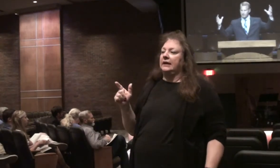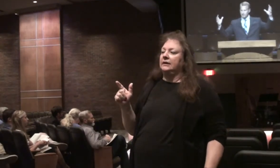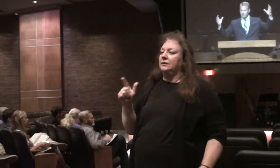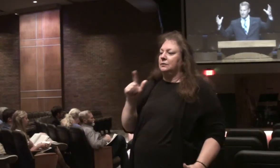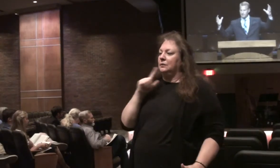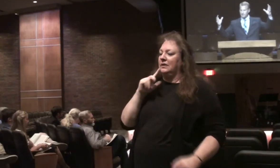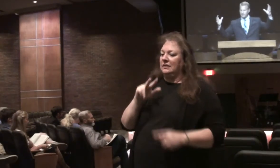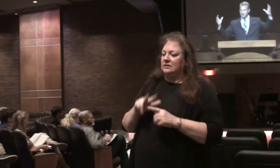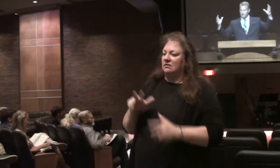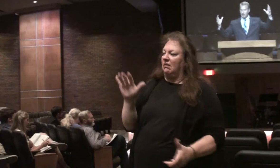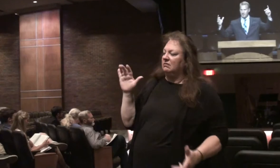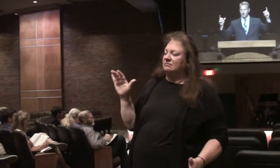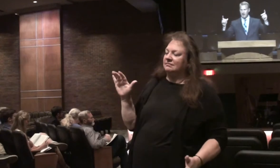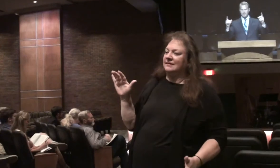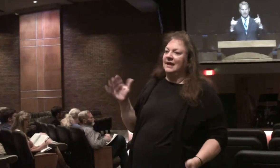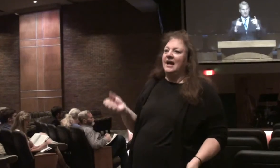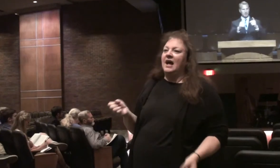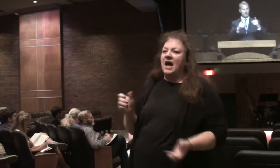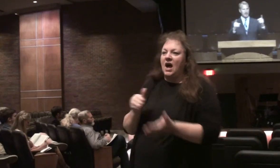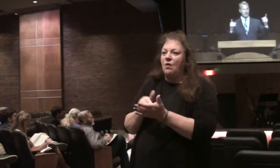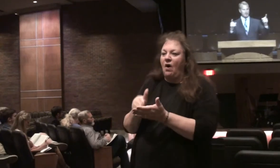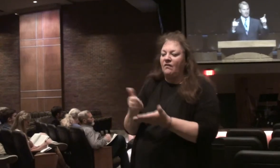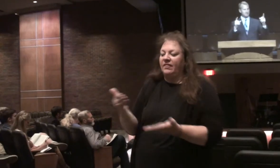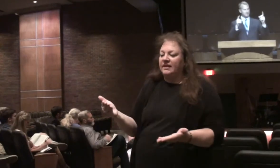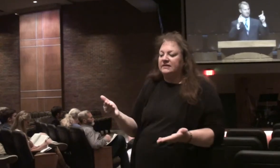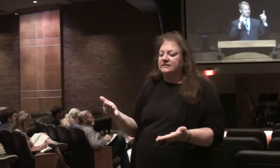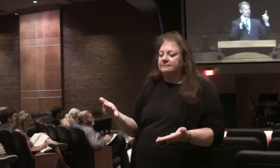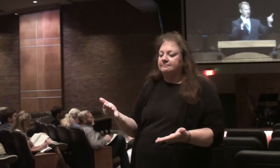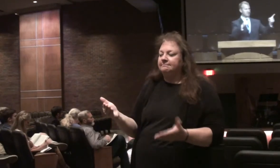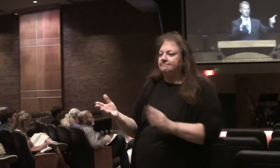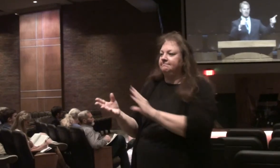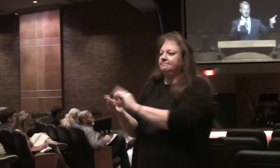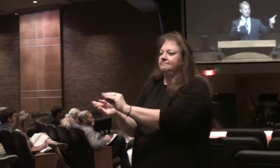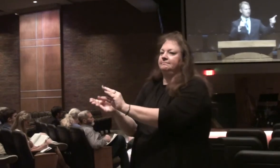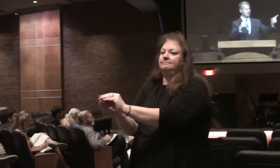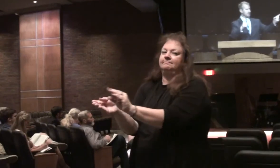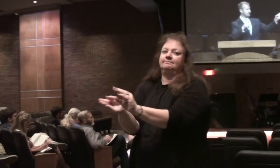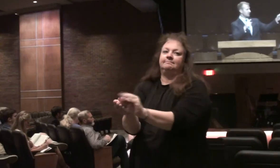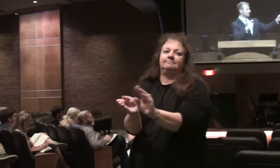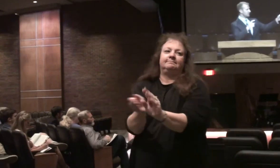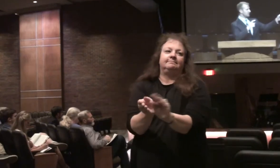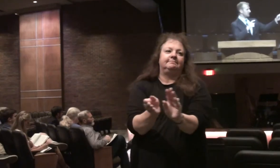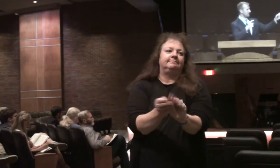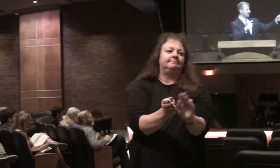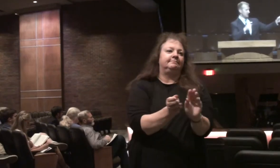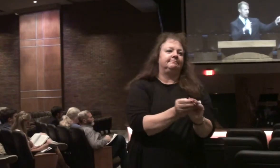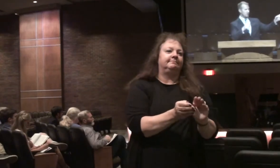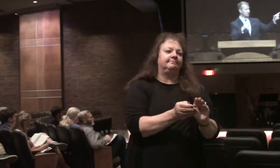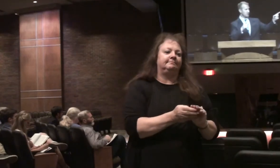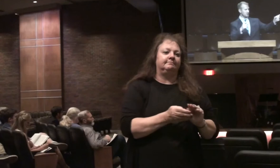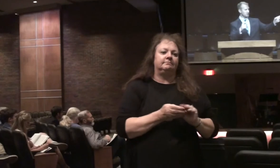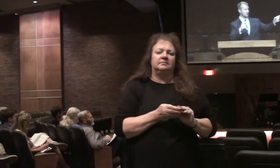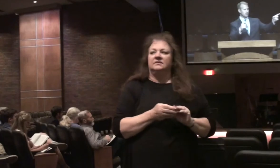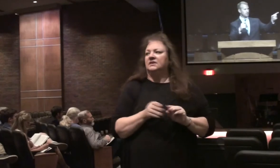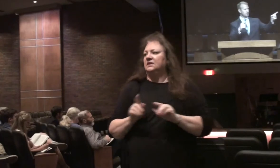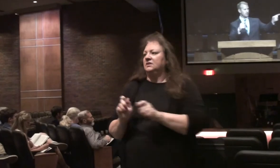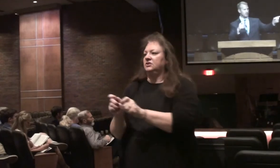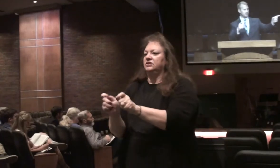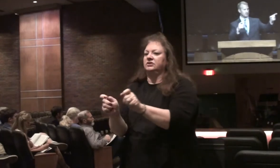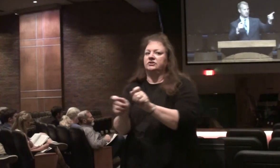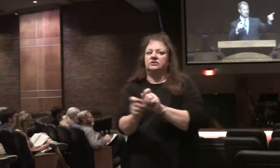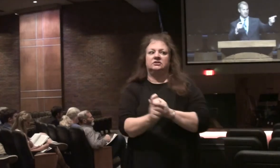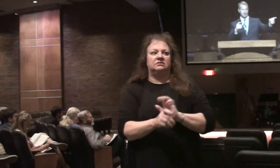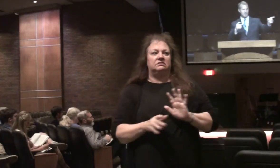salt. You know how many times things go around, it's like a telephone gate. Starts over here, and who knows whether someone